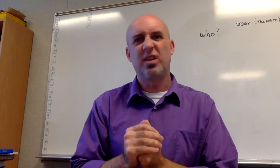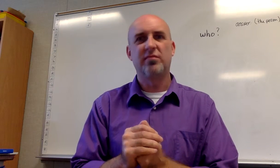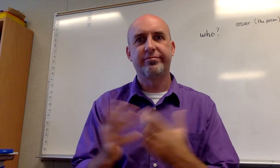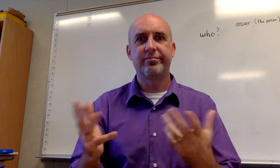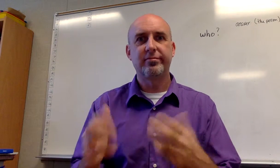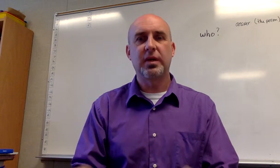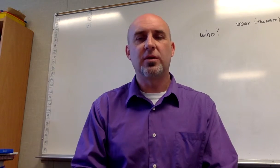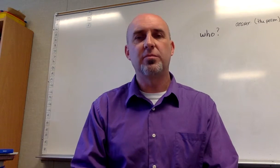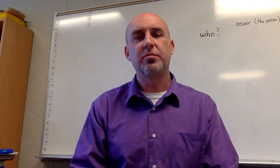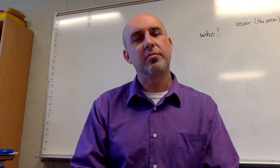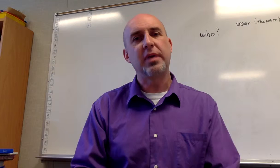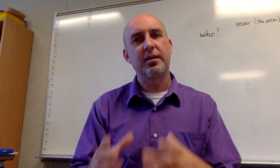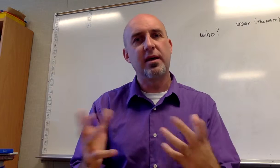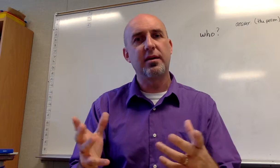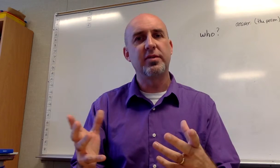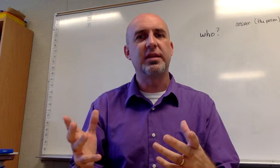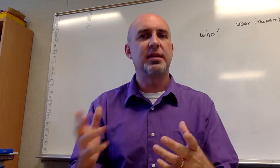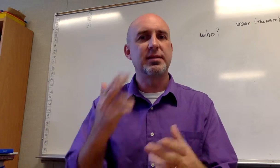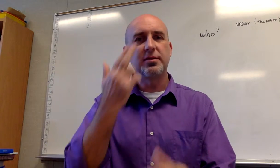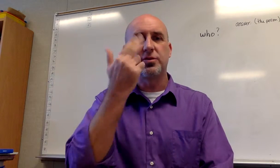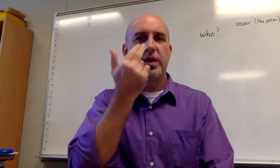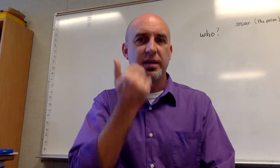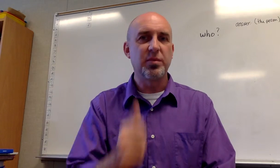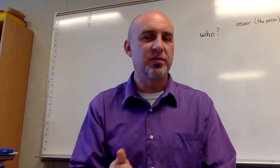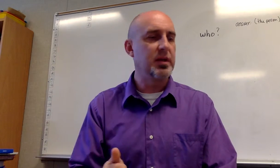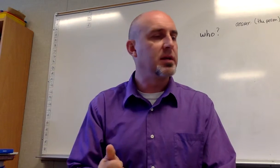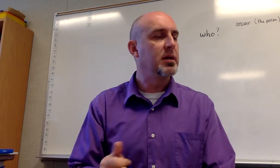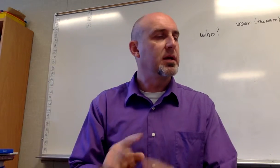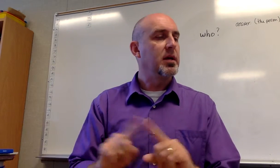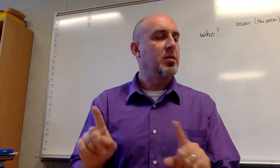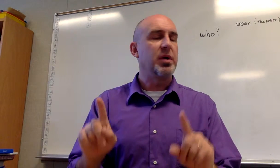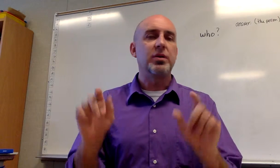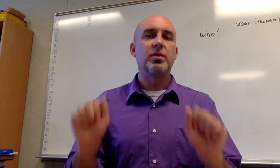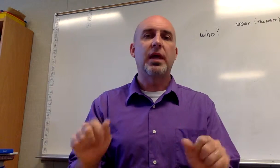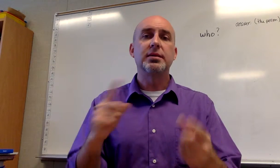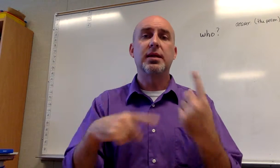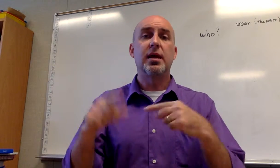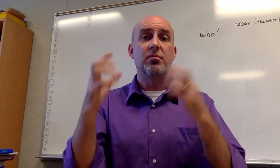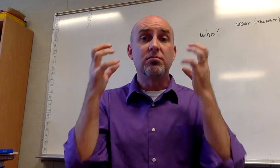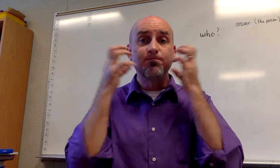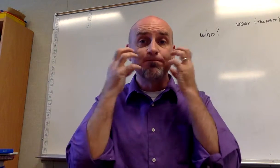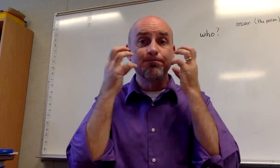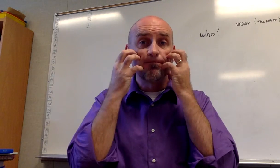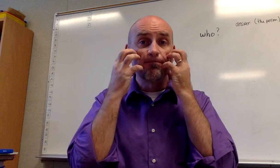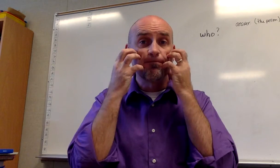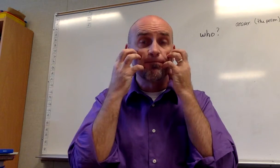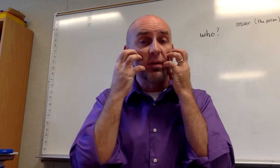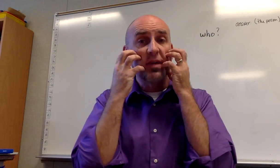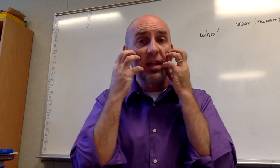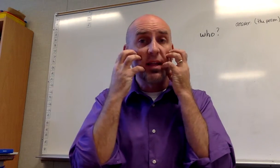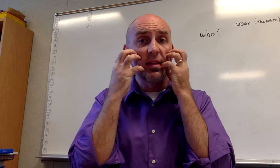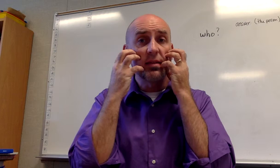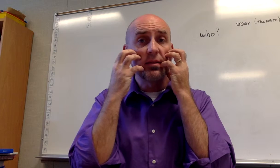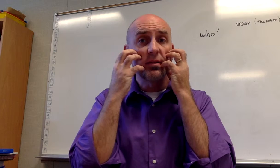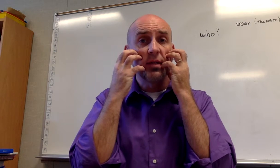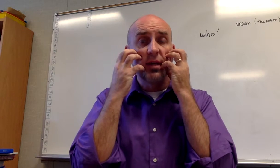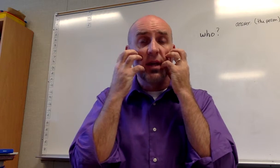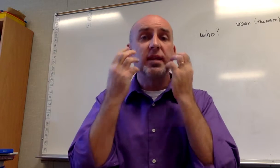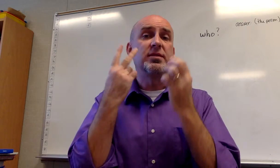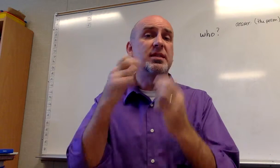to, make a lot of it unless you're trying to be funny. But you can sign fat like this, and I've seen